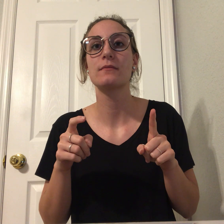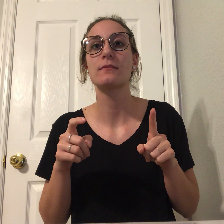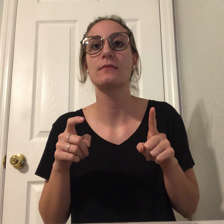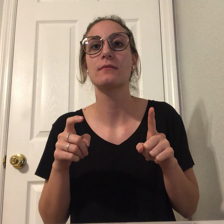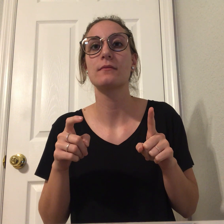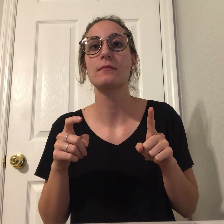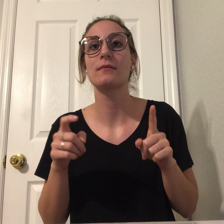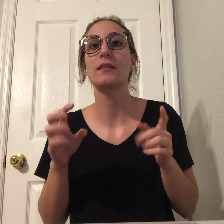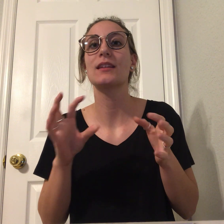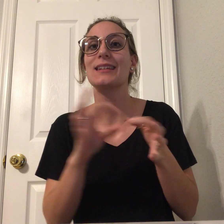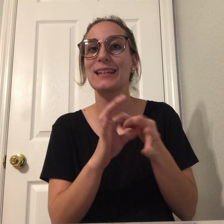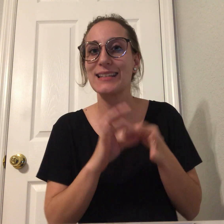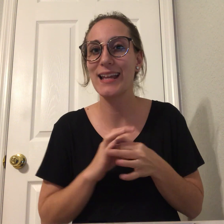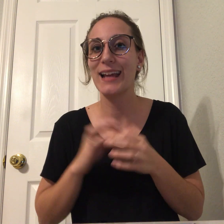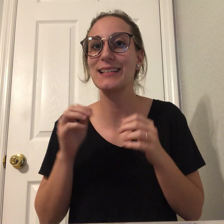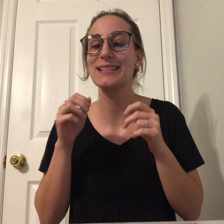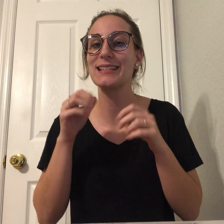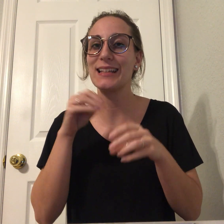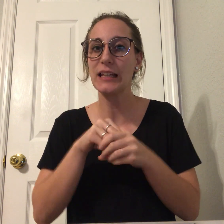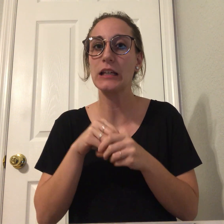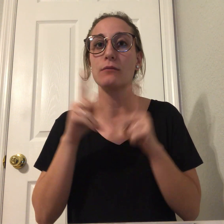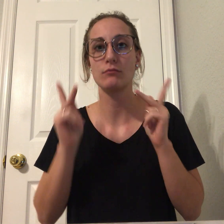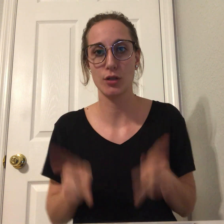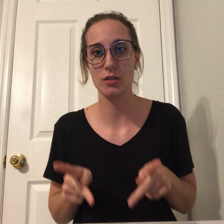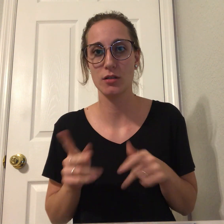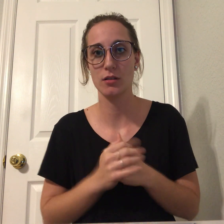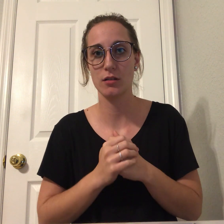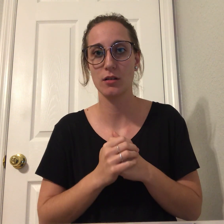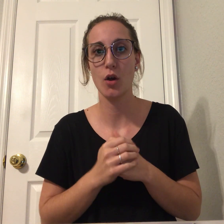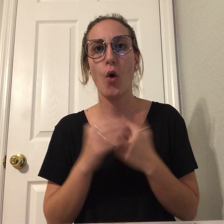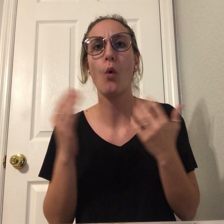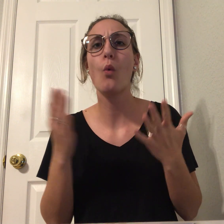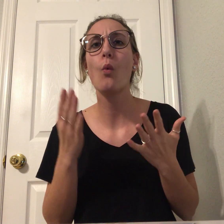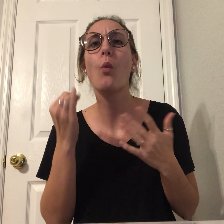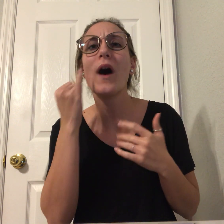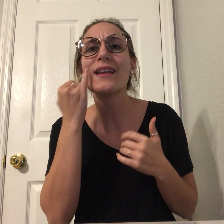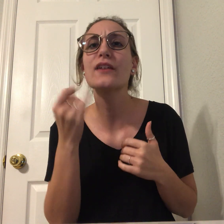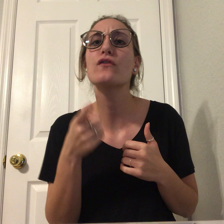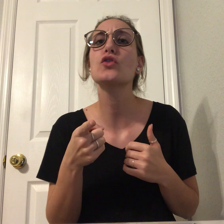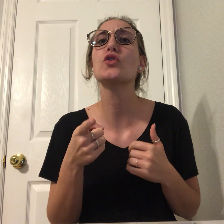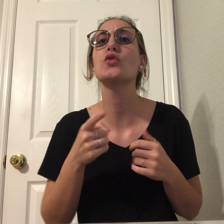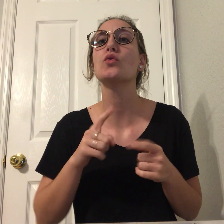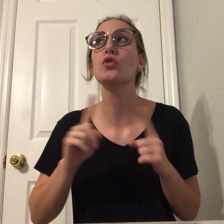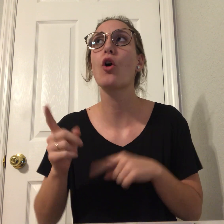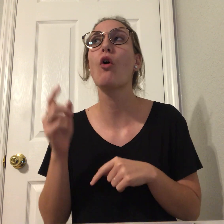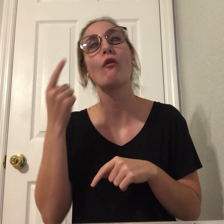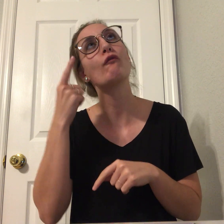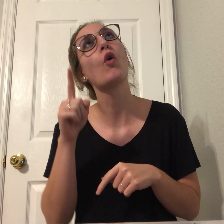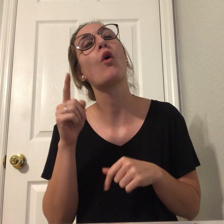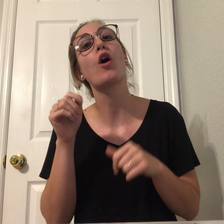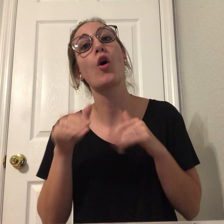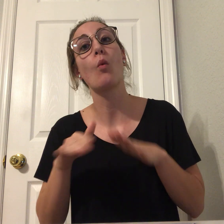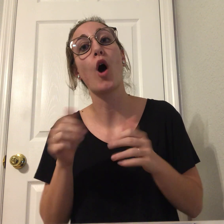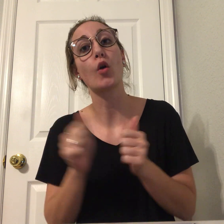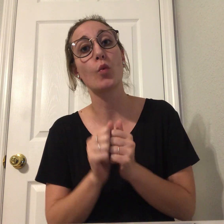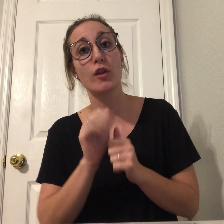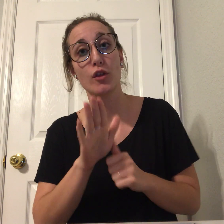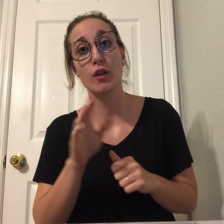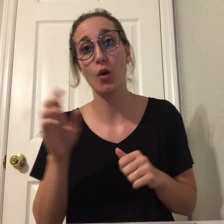if you went for a walk with your dog and a person or people and got your